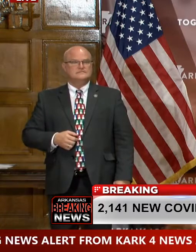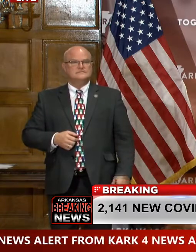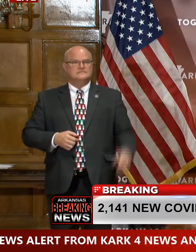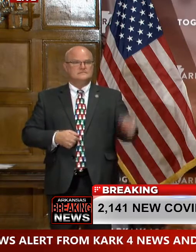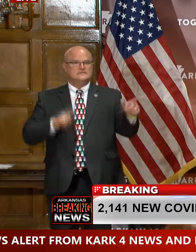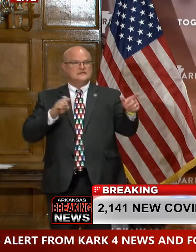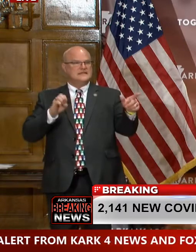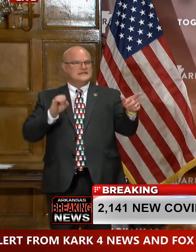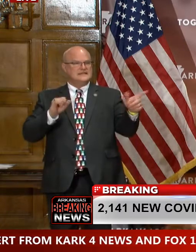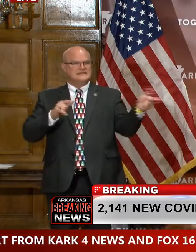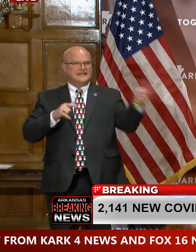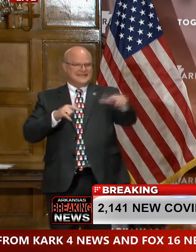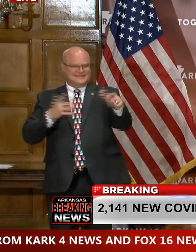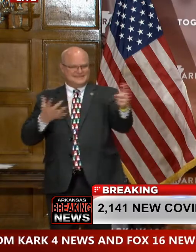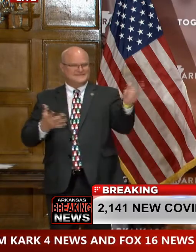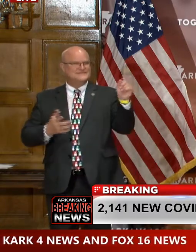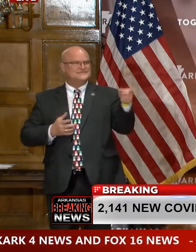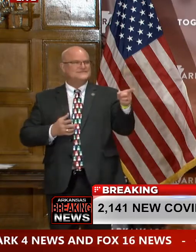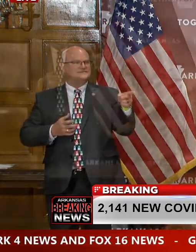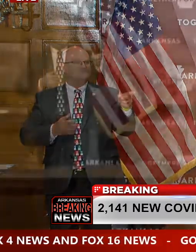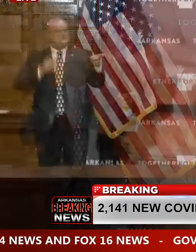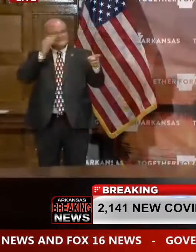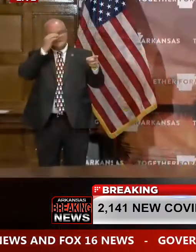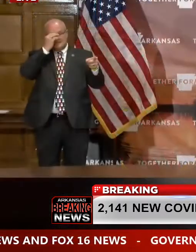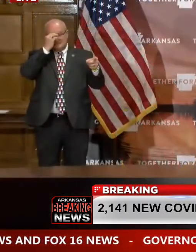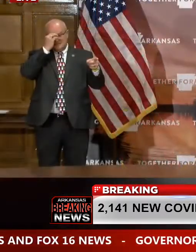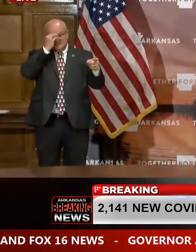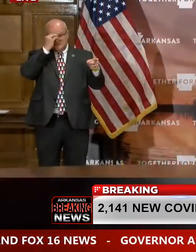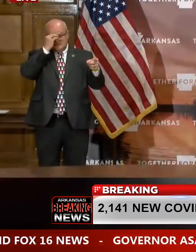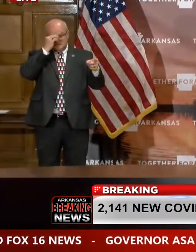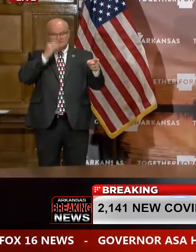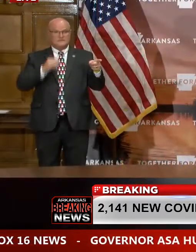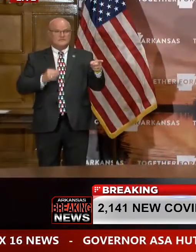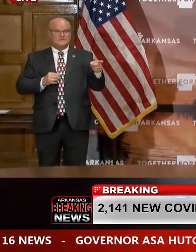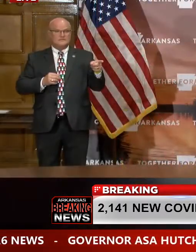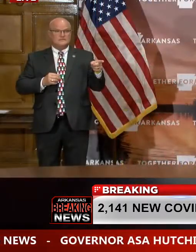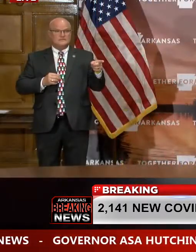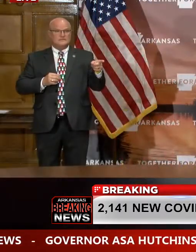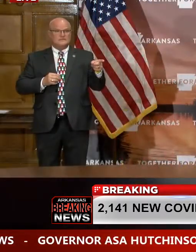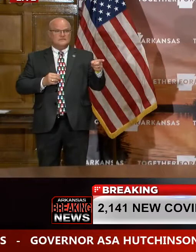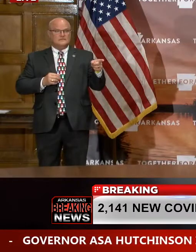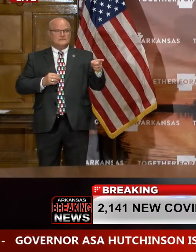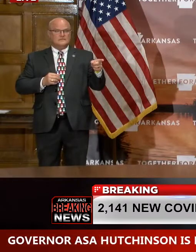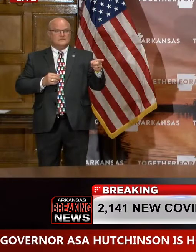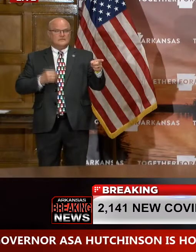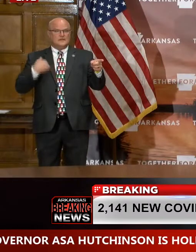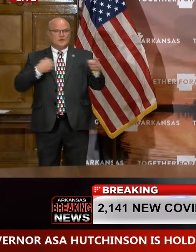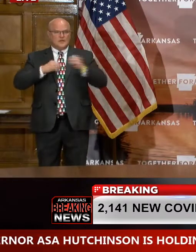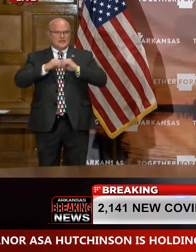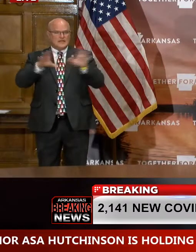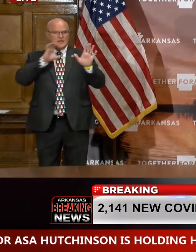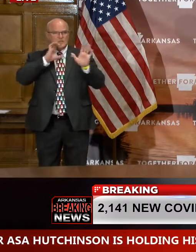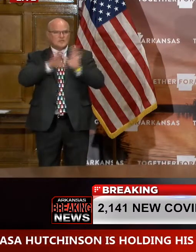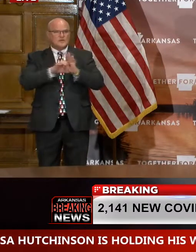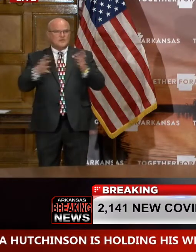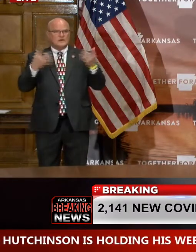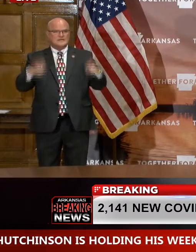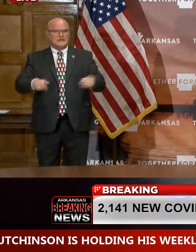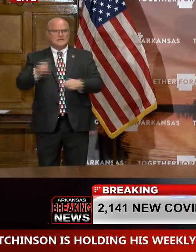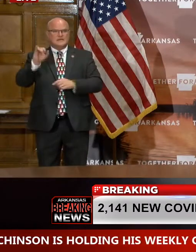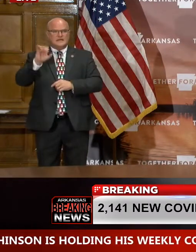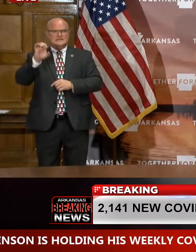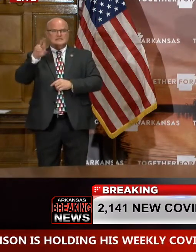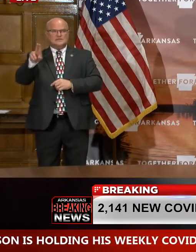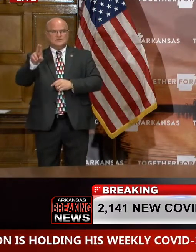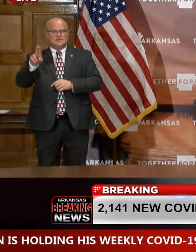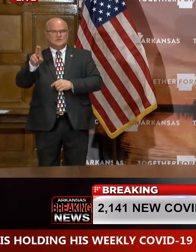Let's Leslie first, and we'll... Can we get a clearer picture on what's happening in ICUs,